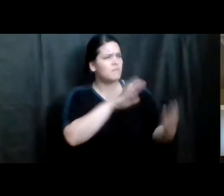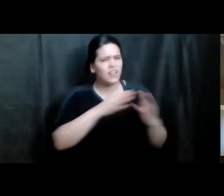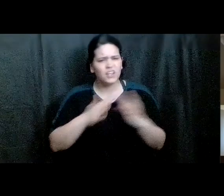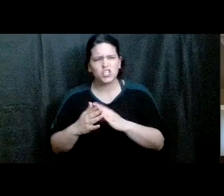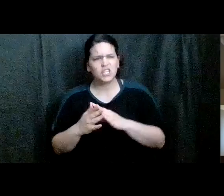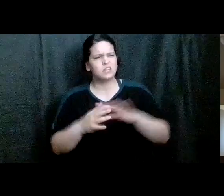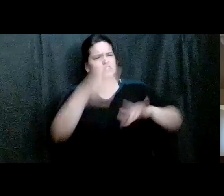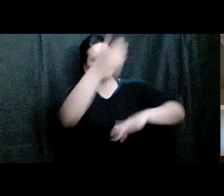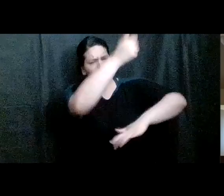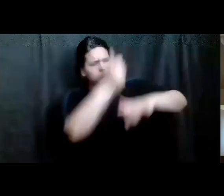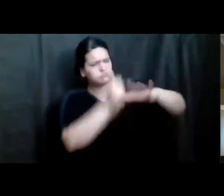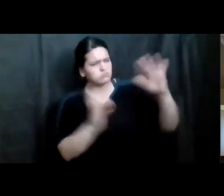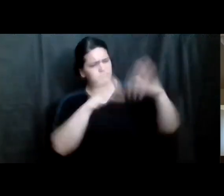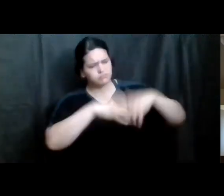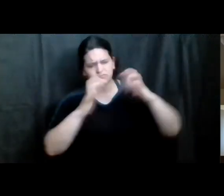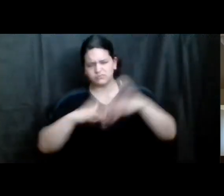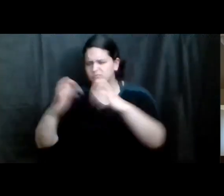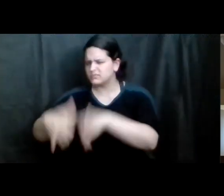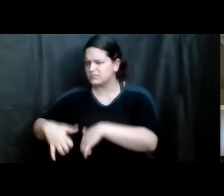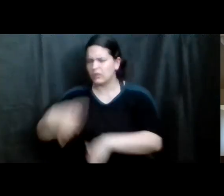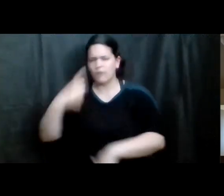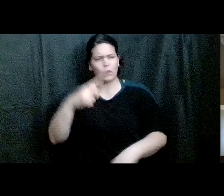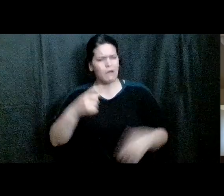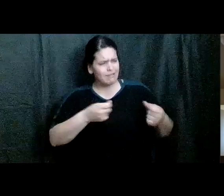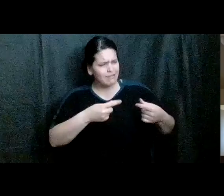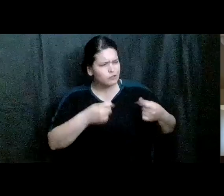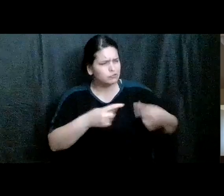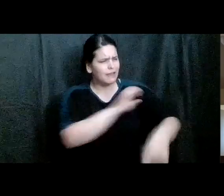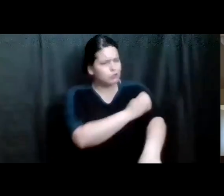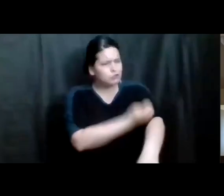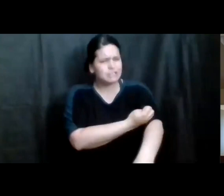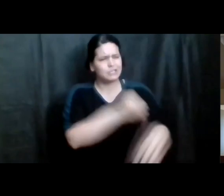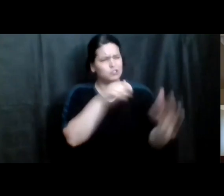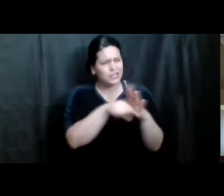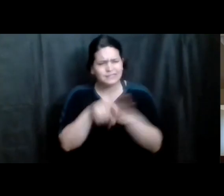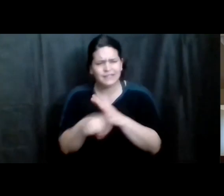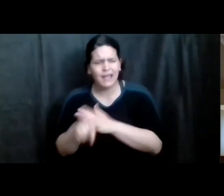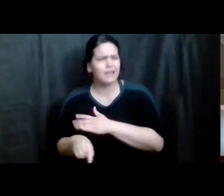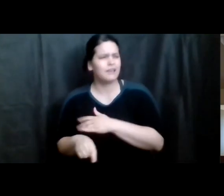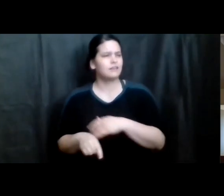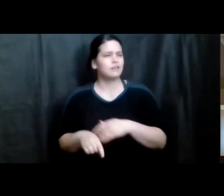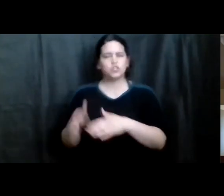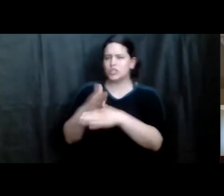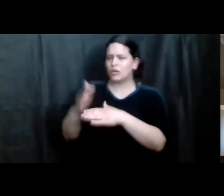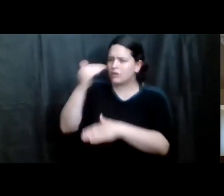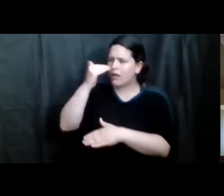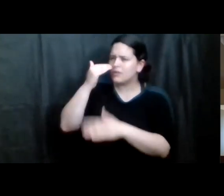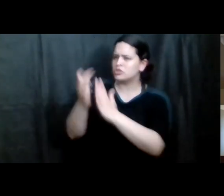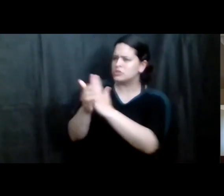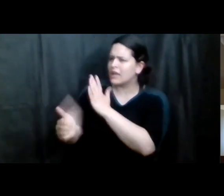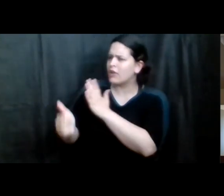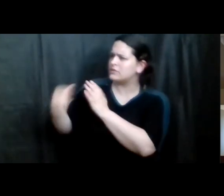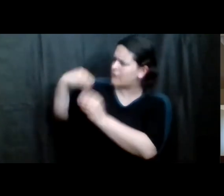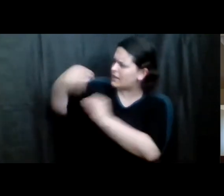energy wielding genocide, actively resisted with each sharing of knowledge and skills passed on, held in humble hands of